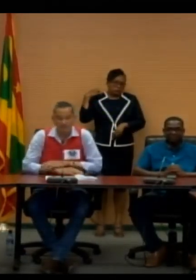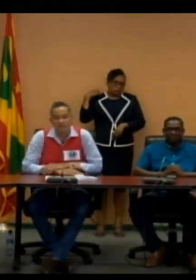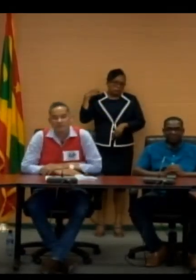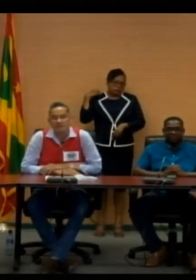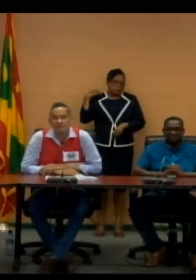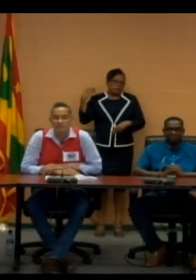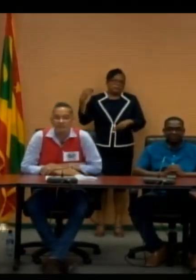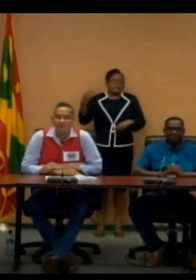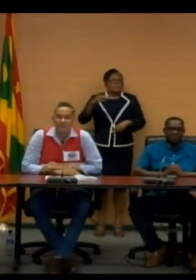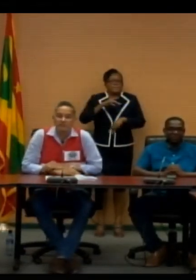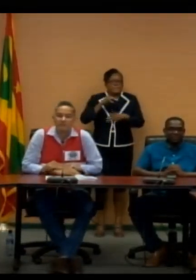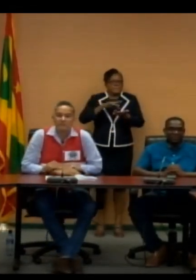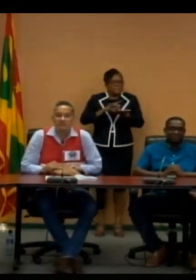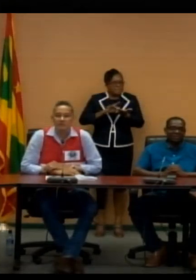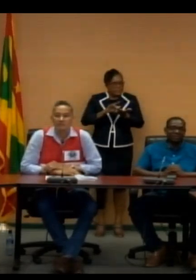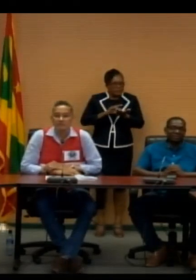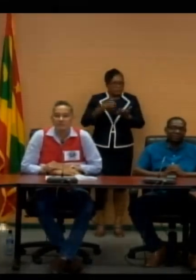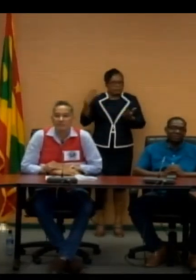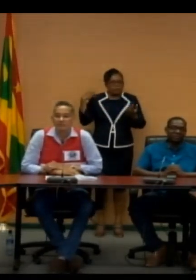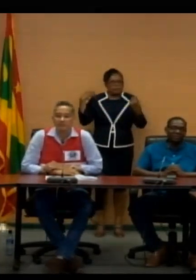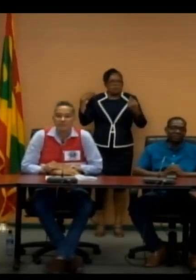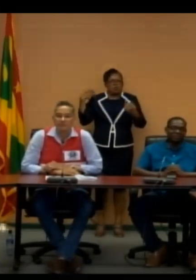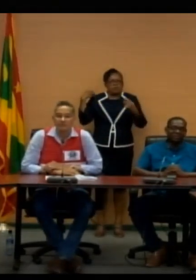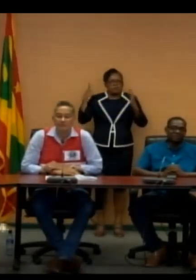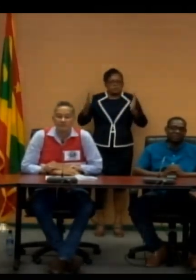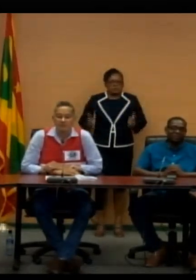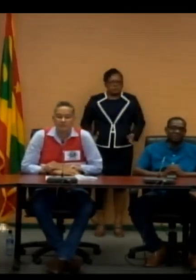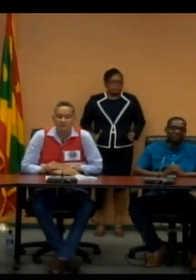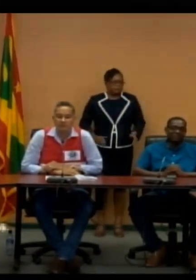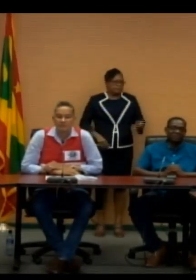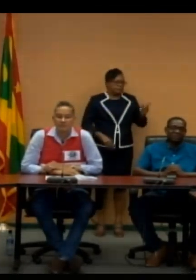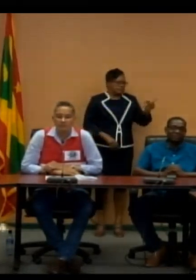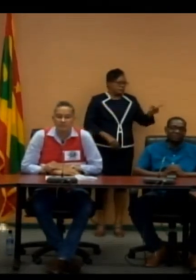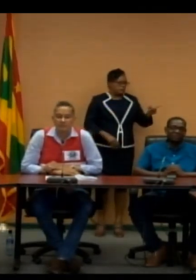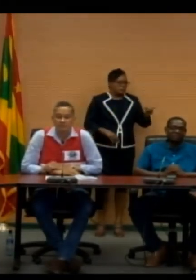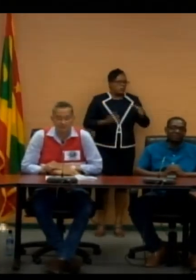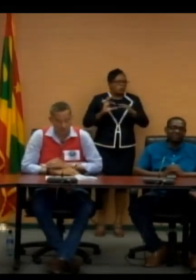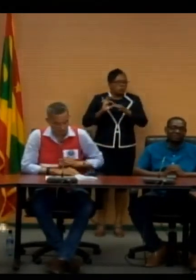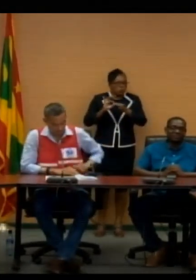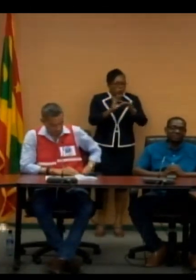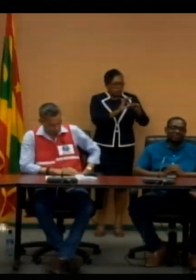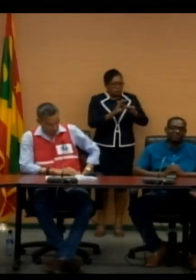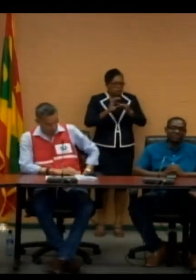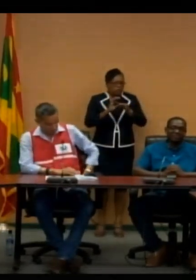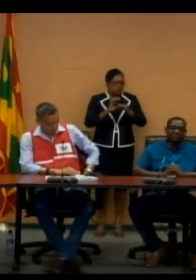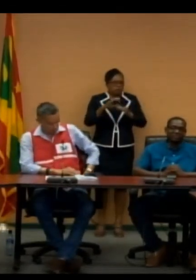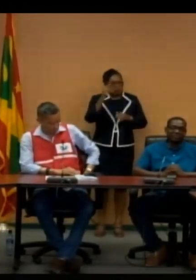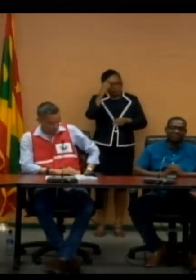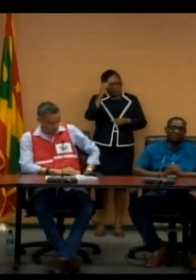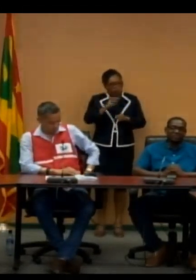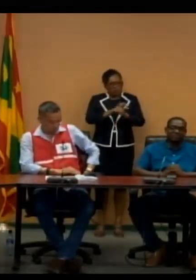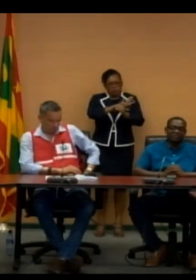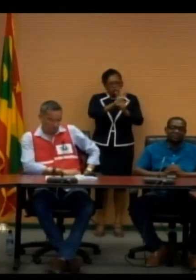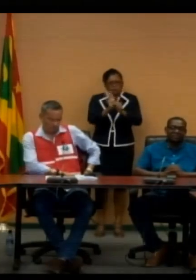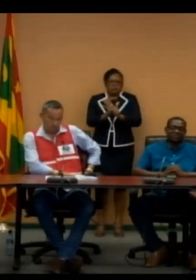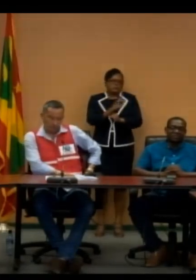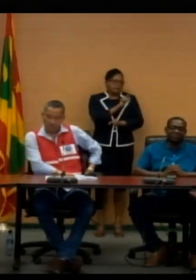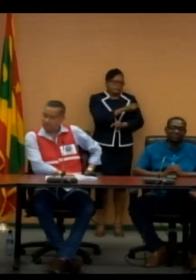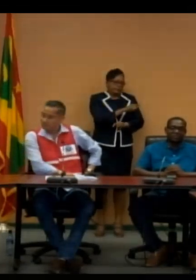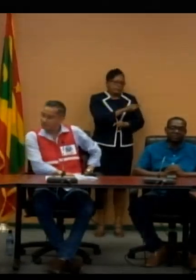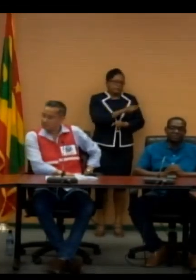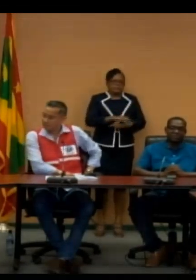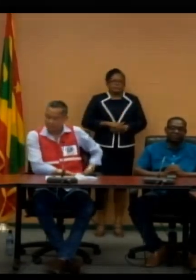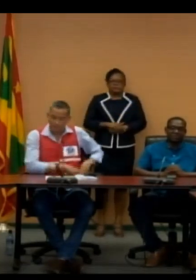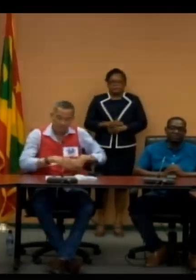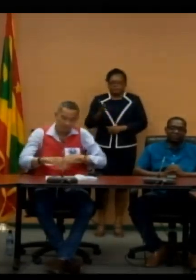Francis Martin. And to his left, Dr. George Mitchell, the COVID-19 Response Coordinator. And of course, we're talking COVID-19. I'll hand over